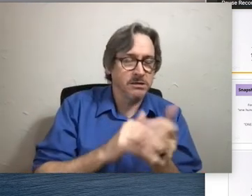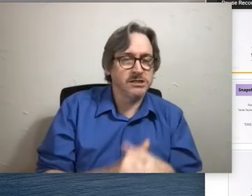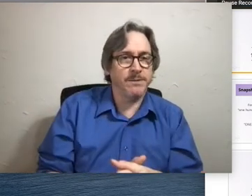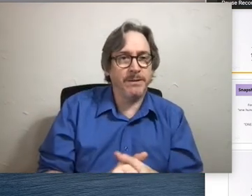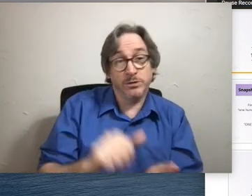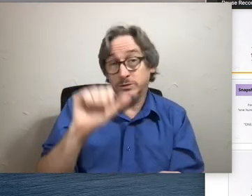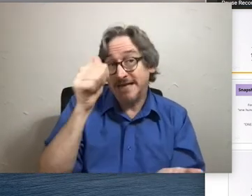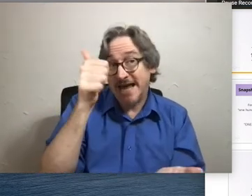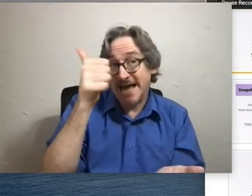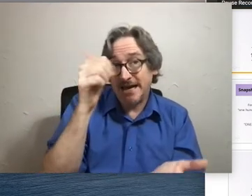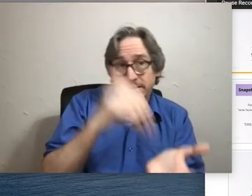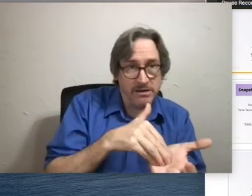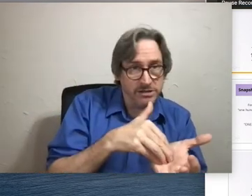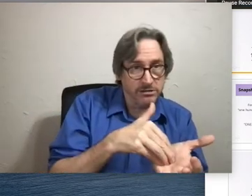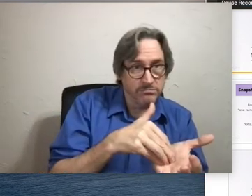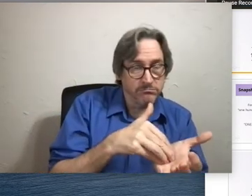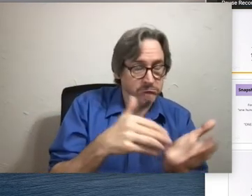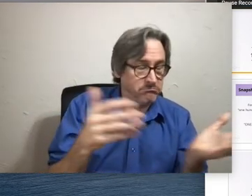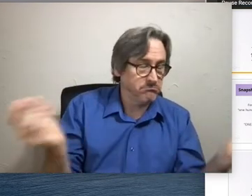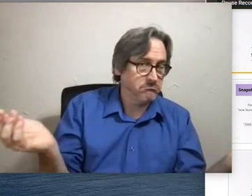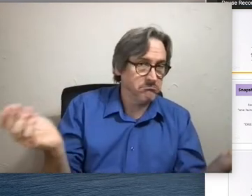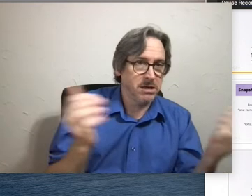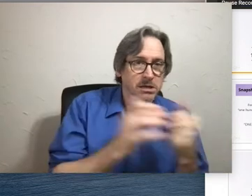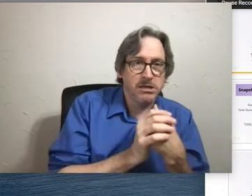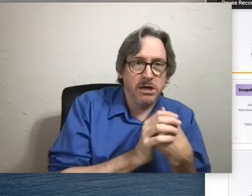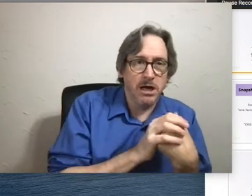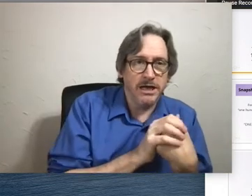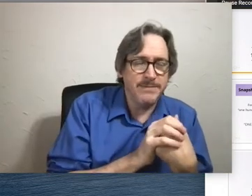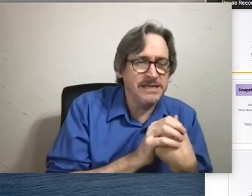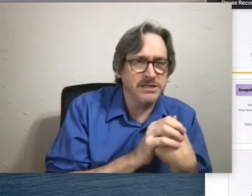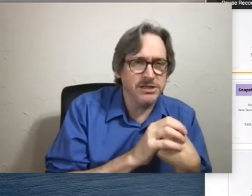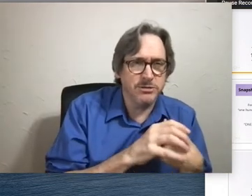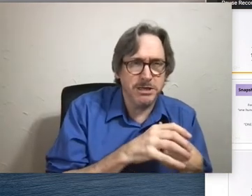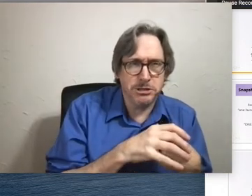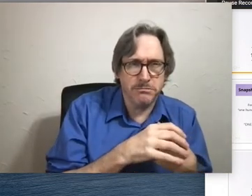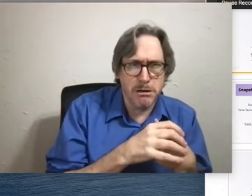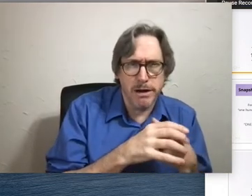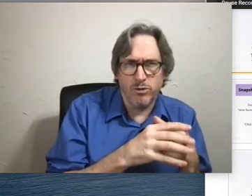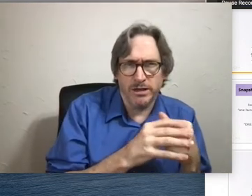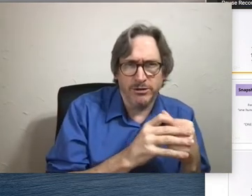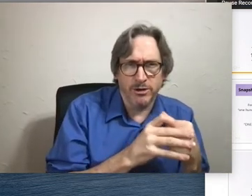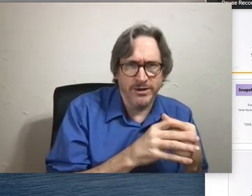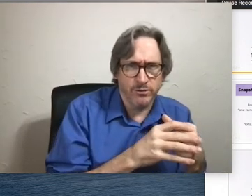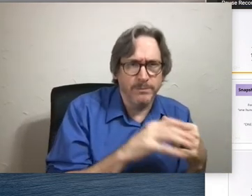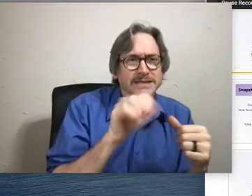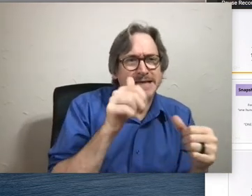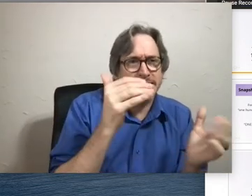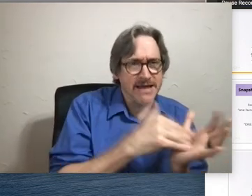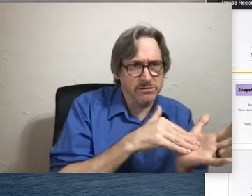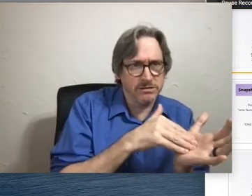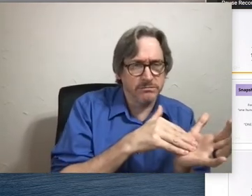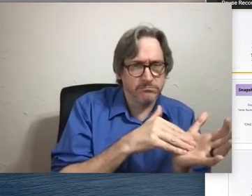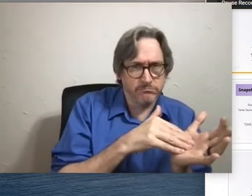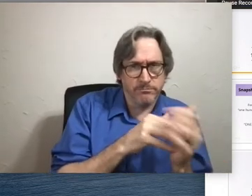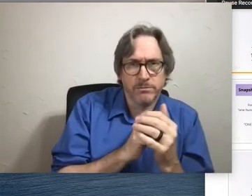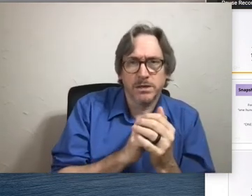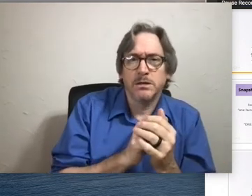10,000. Some people do 10,000. It depends on the situation and how quickly you're going through it, but